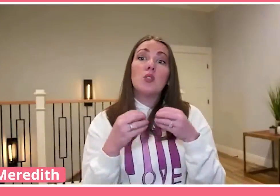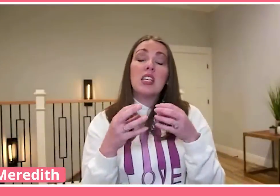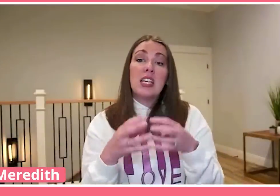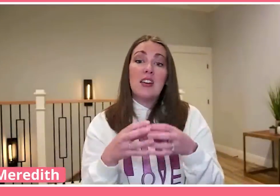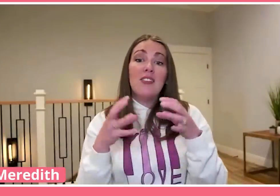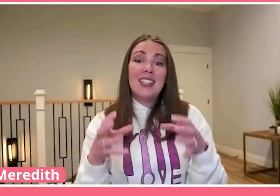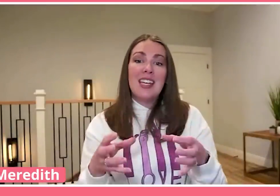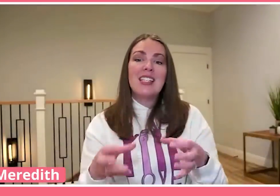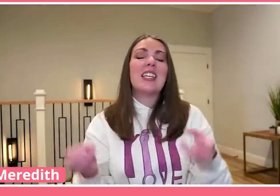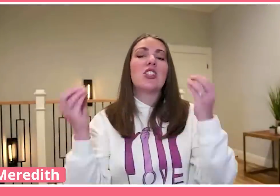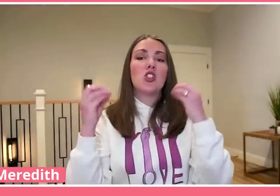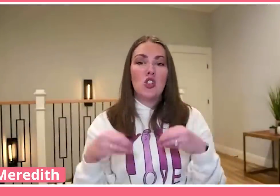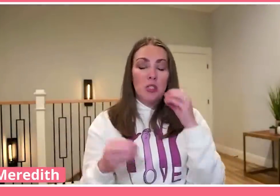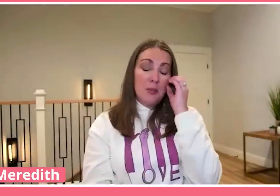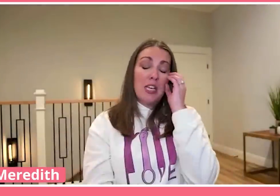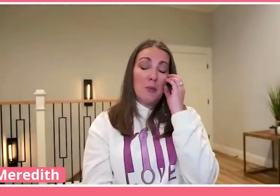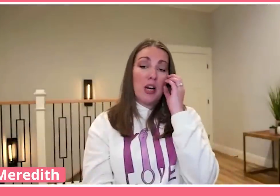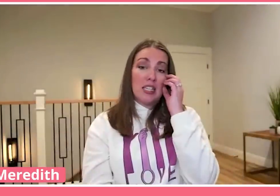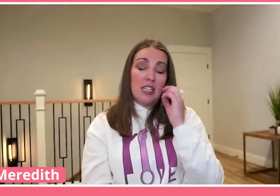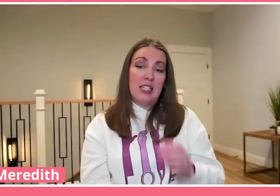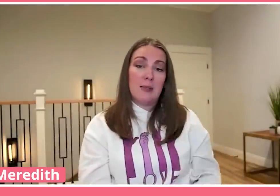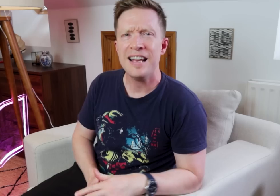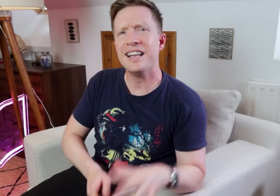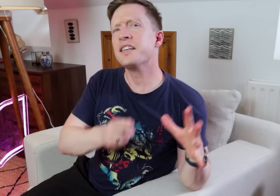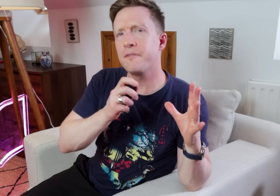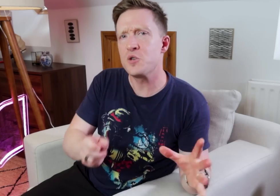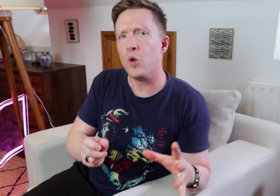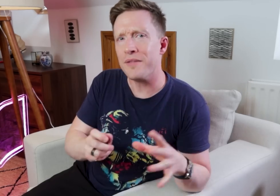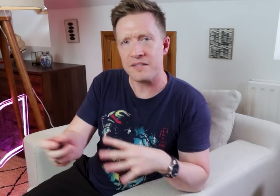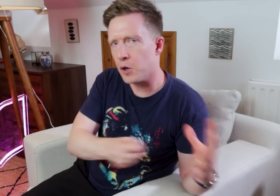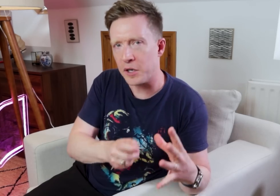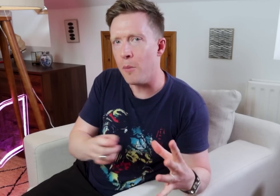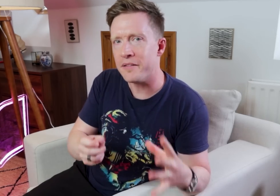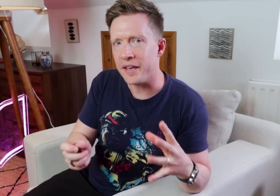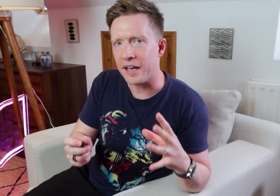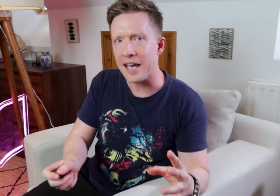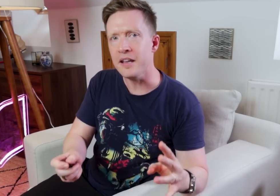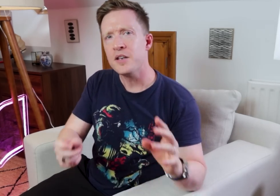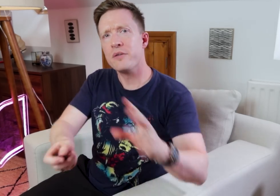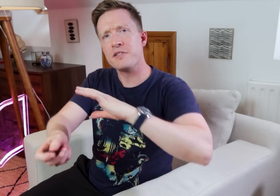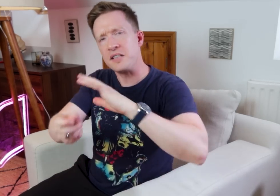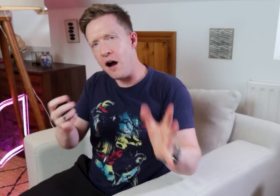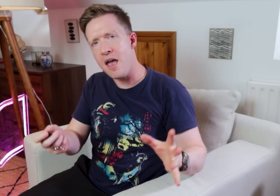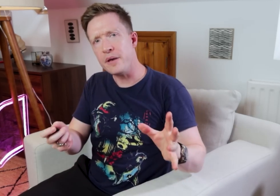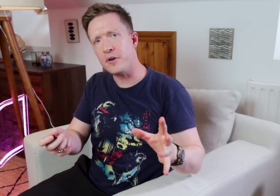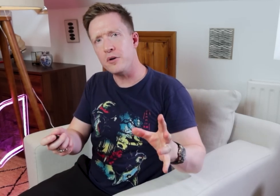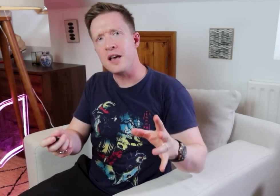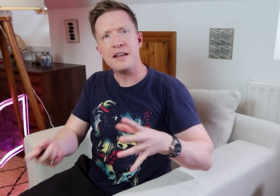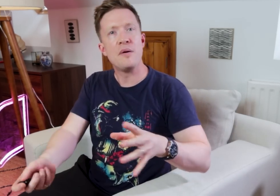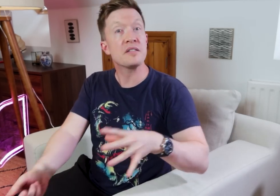give a tense, it's assumed to be in the present tense. Let's get a visual on that topic comment thing again. So if there is a time involved, now it's